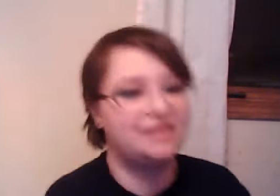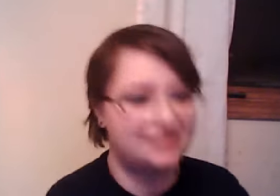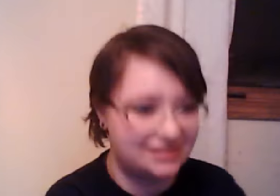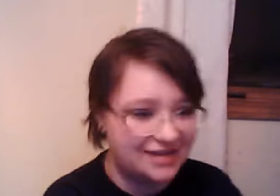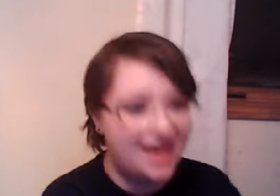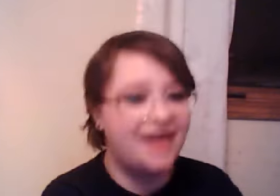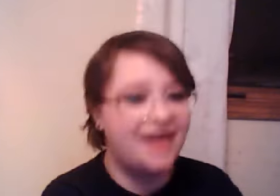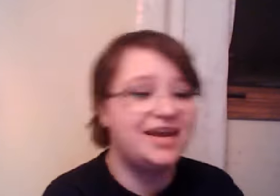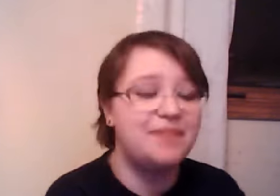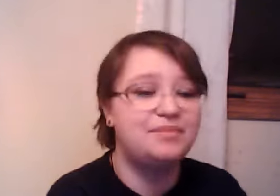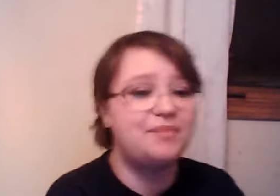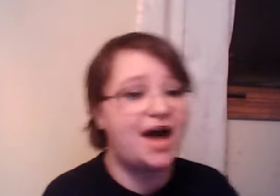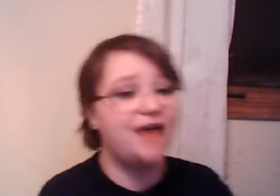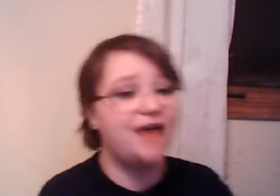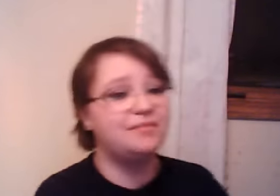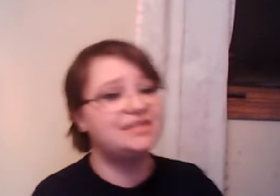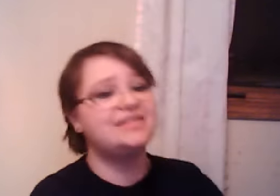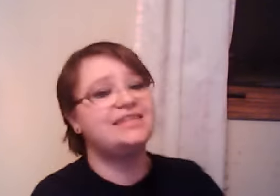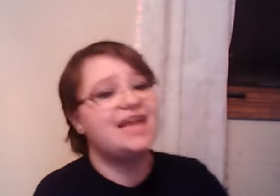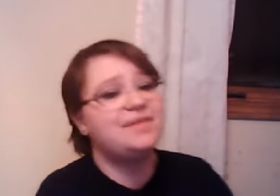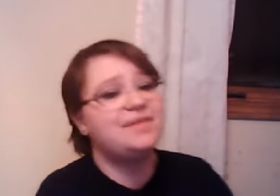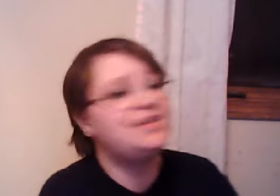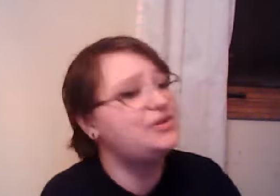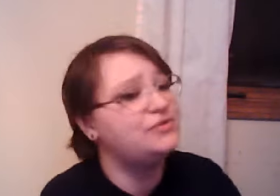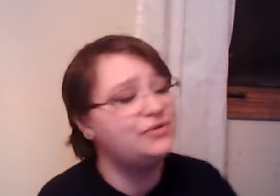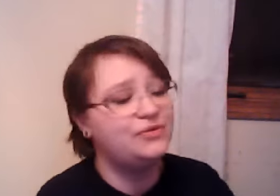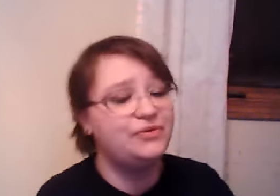hippopotamuses, and hippopotamuses like me too.